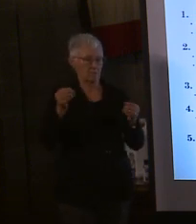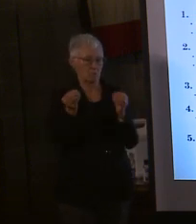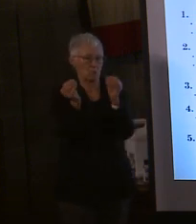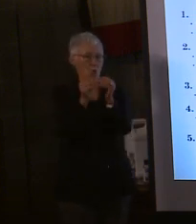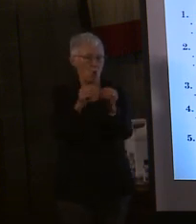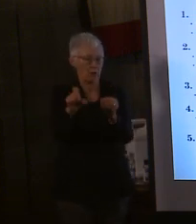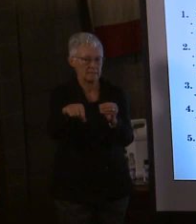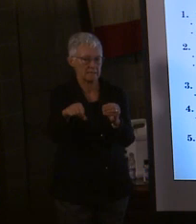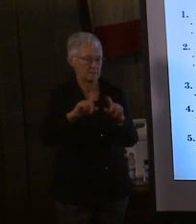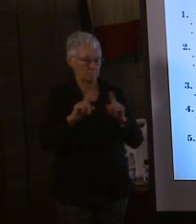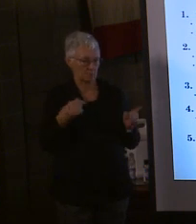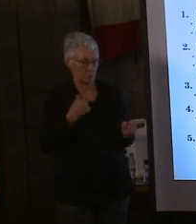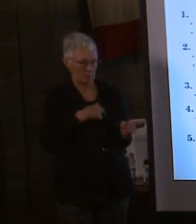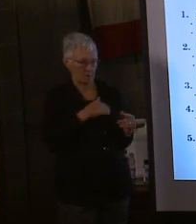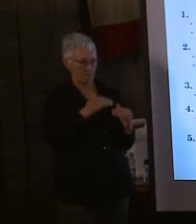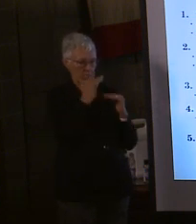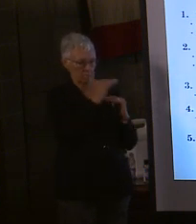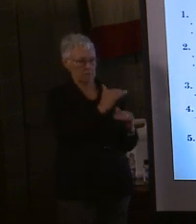cover as many people as possible.